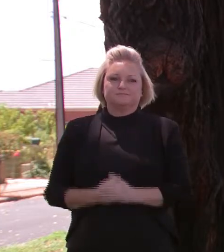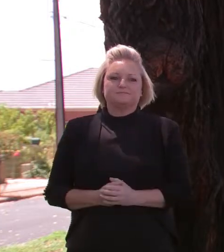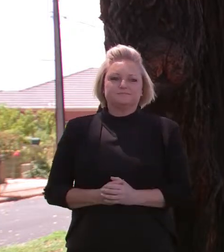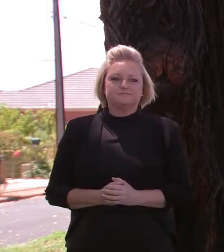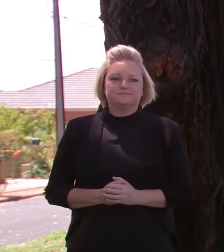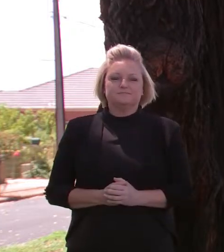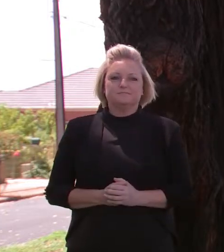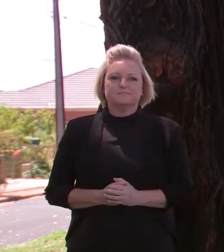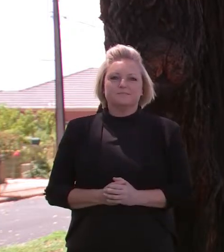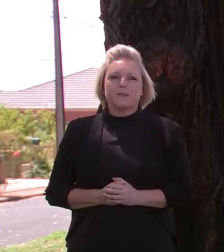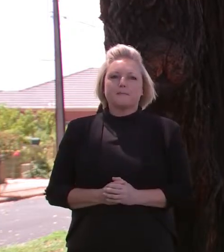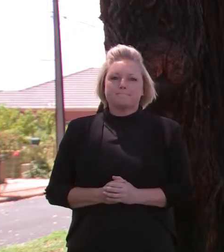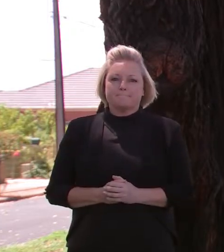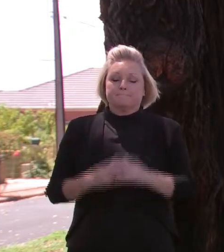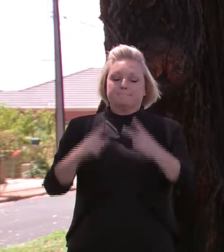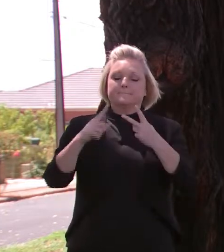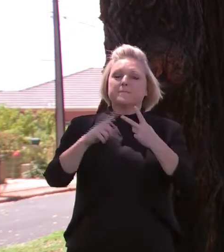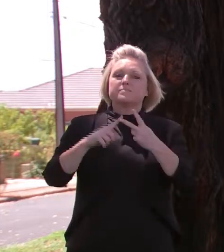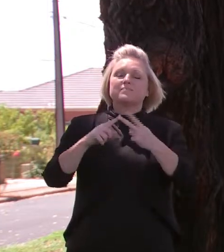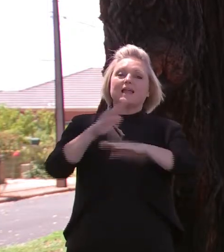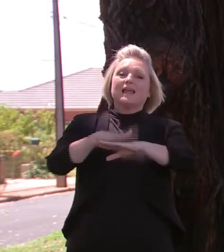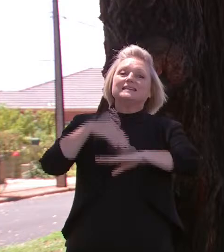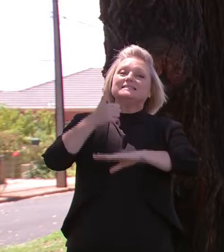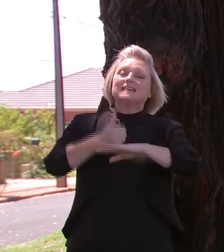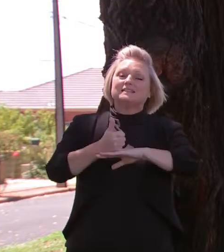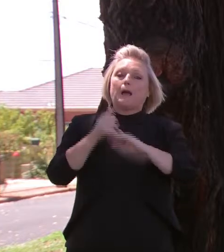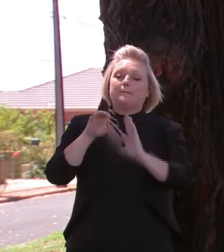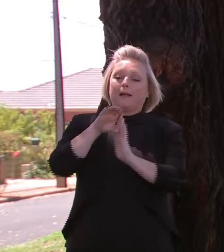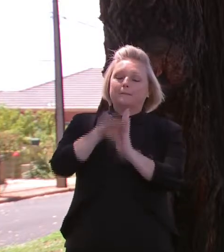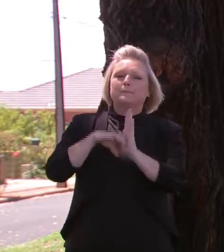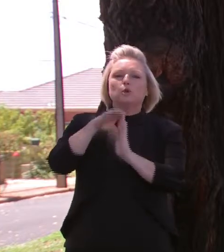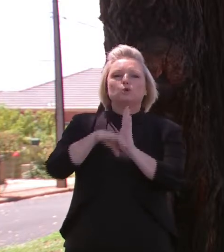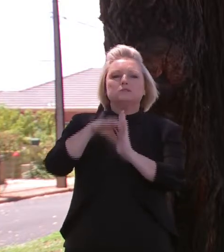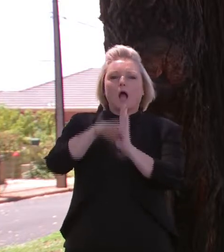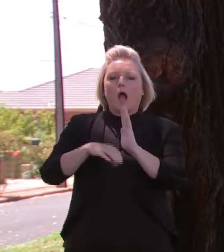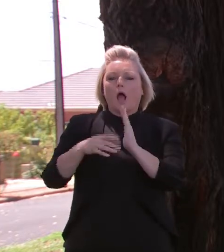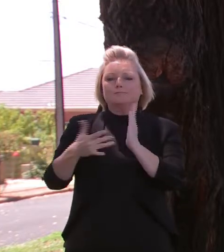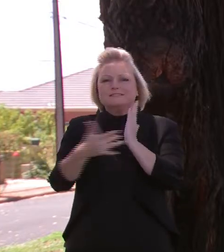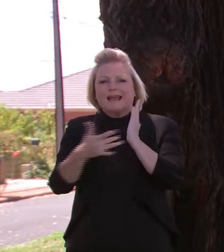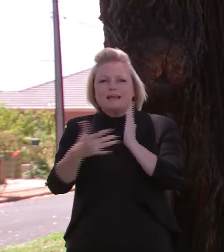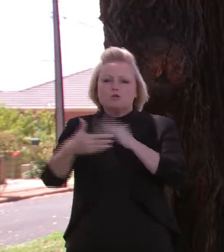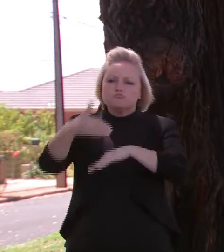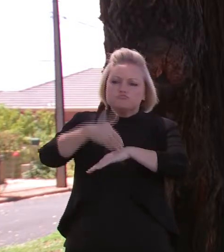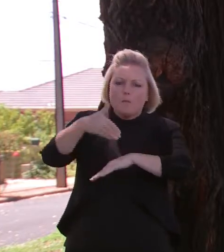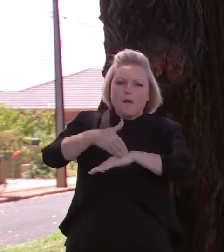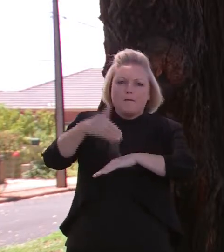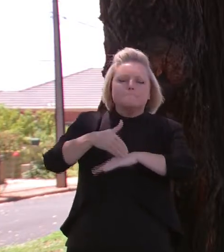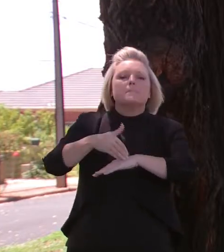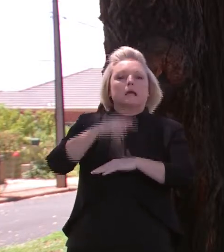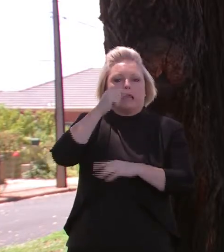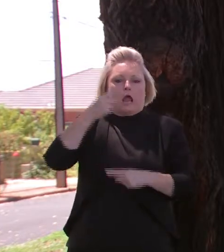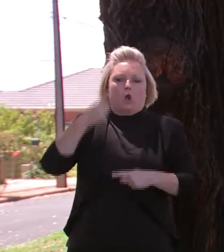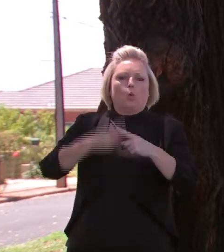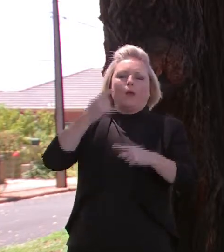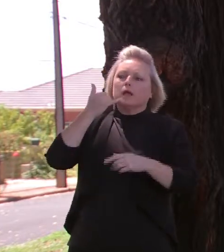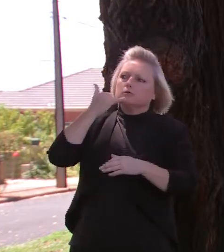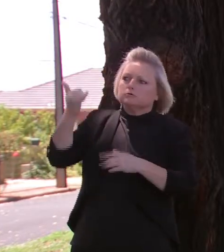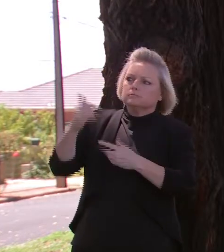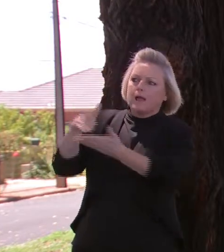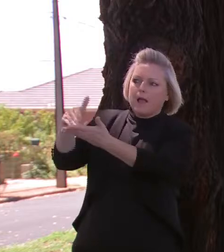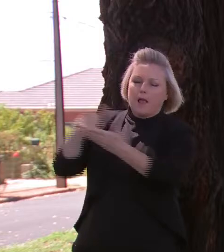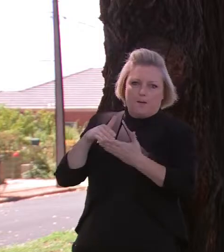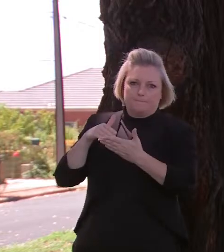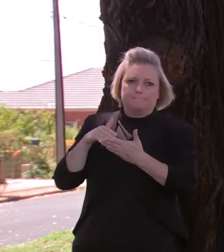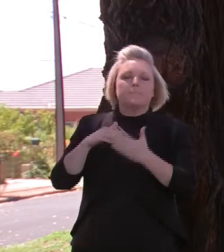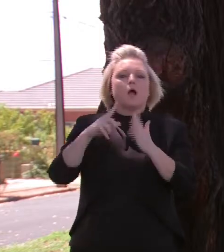We're also restarting today the parent hotline for those parents of children who are learning from home who have ICT issues. This was a really